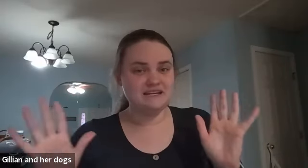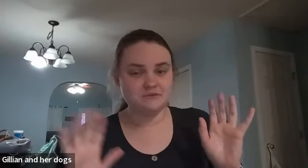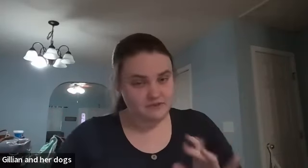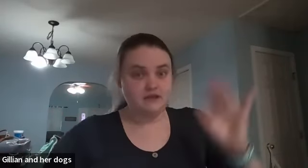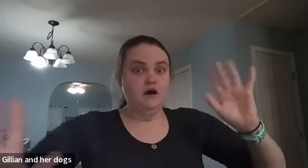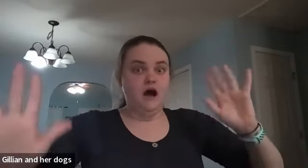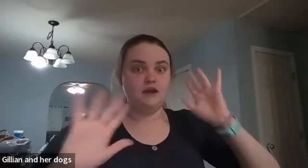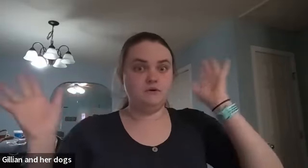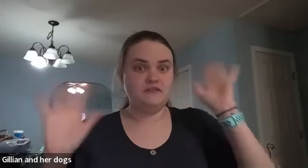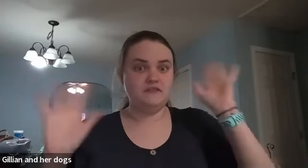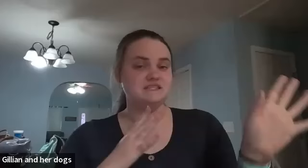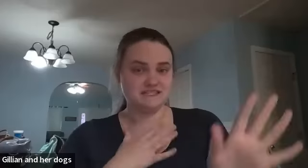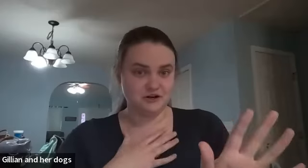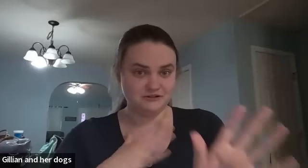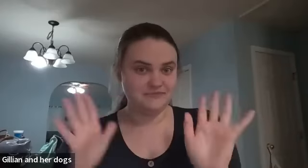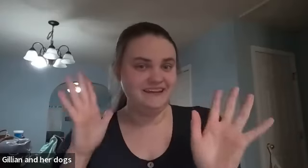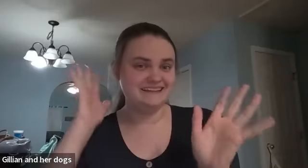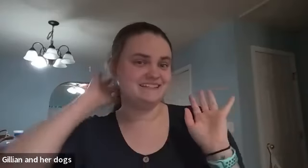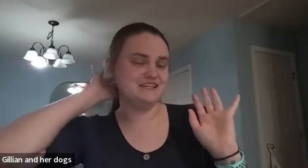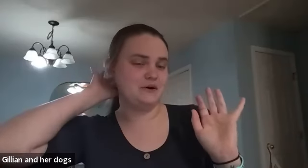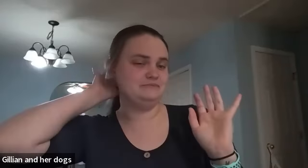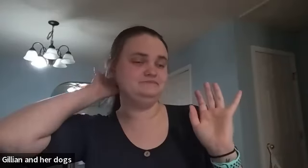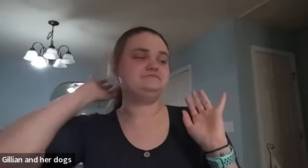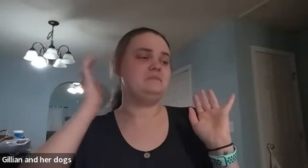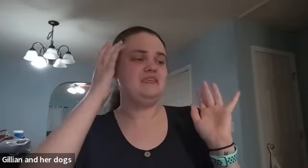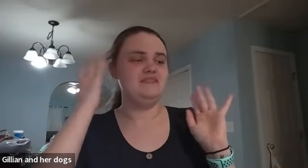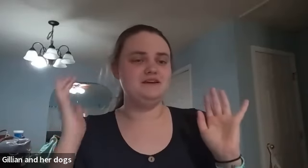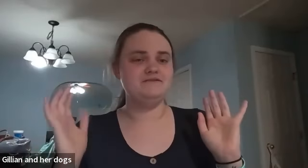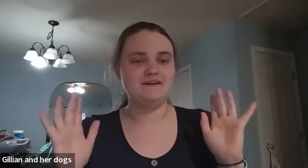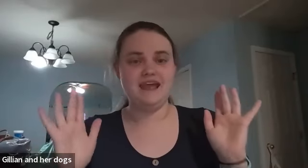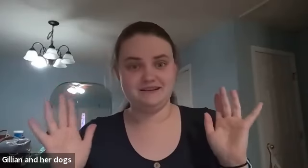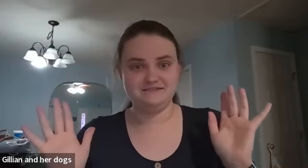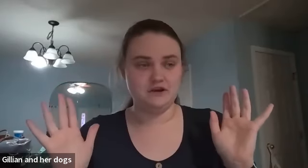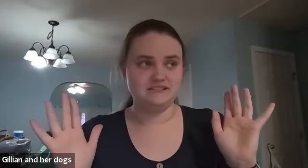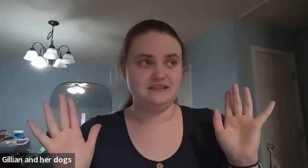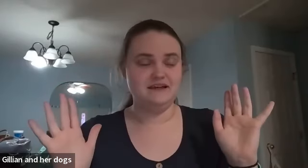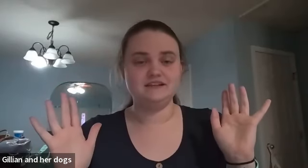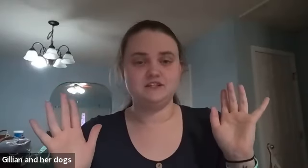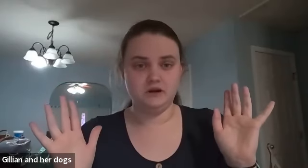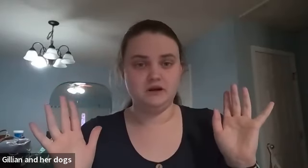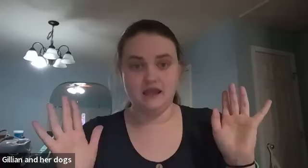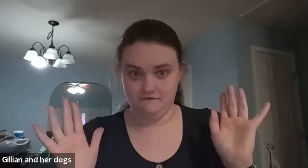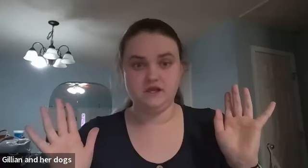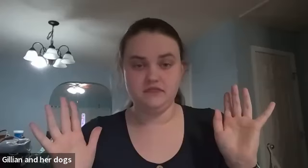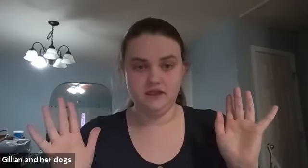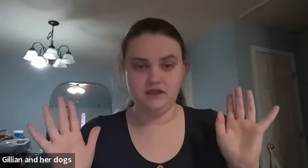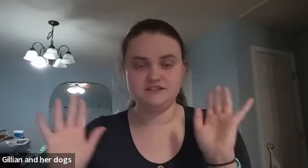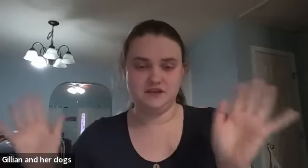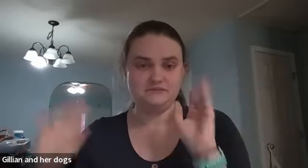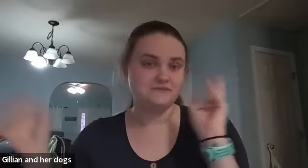anyone to be like, I don't know what that was and get startled. So they're very active dogs and they like to bark at everything. So that's what